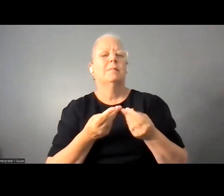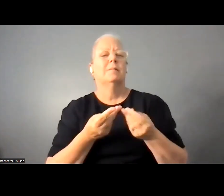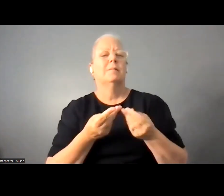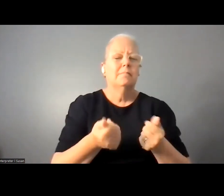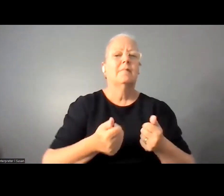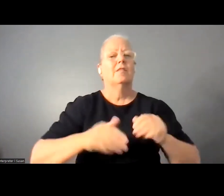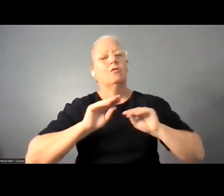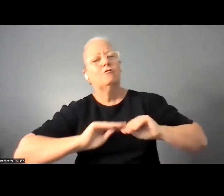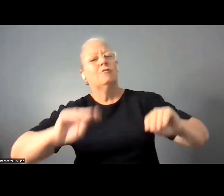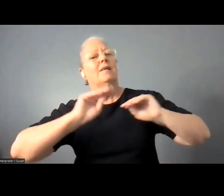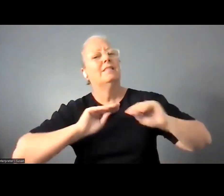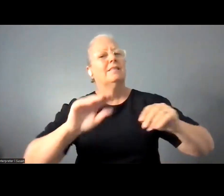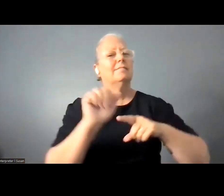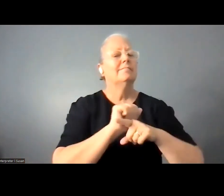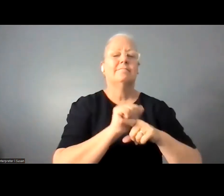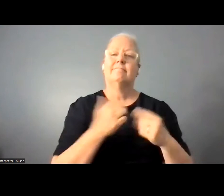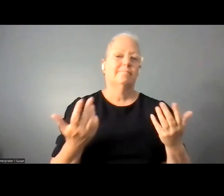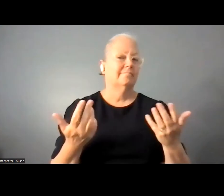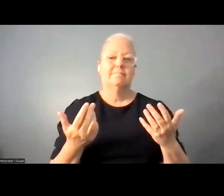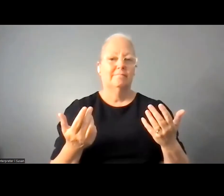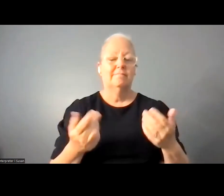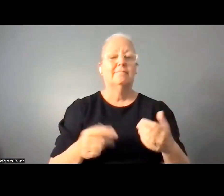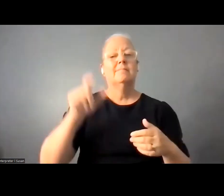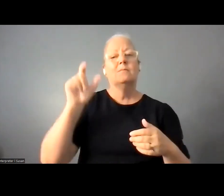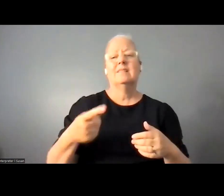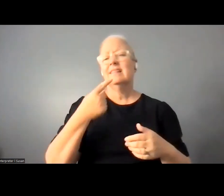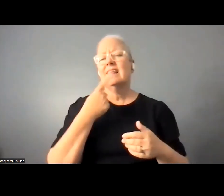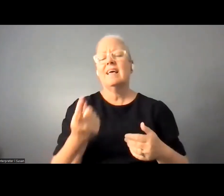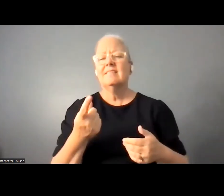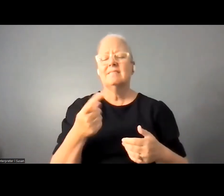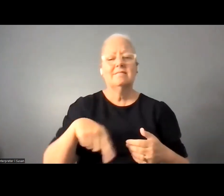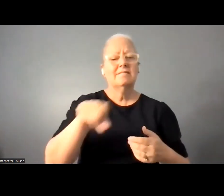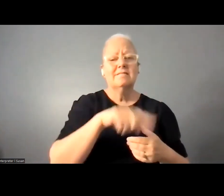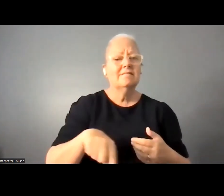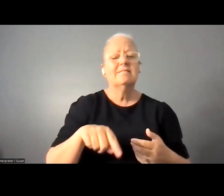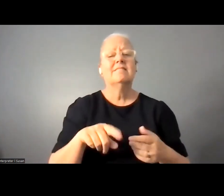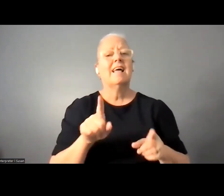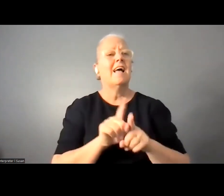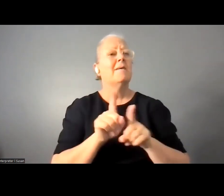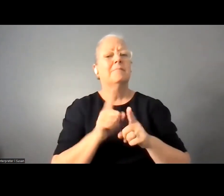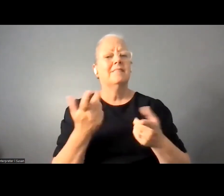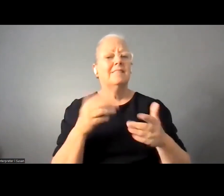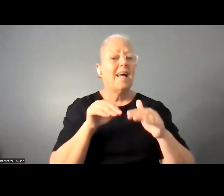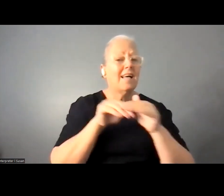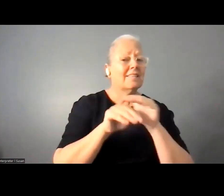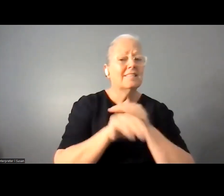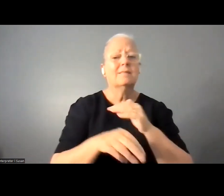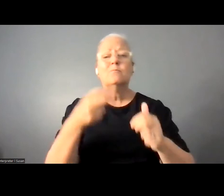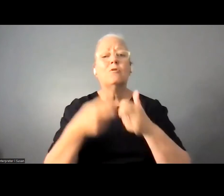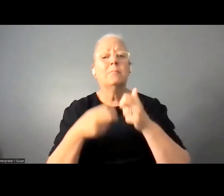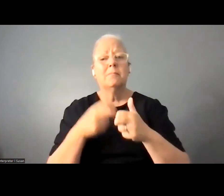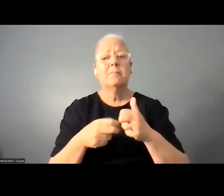speakers mentioned that on grounds of access issues, a lot of persons with disabilities do opt to be self-employed in